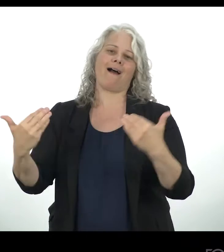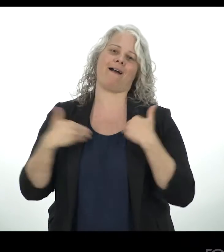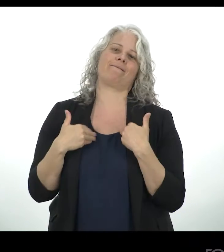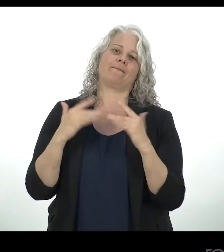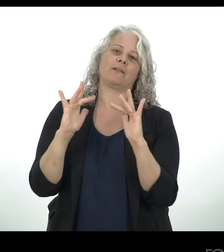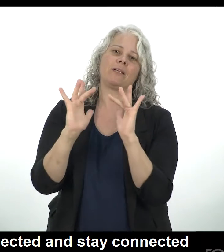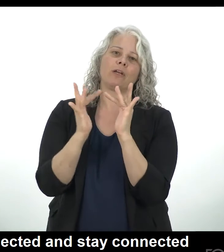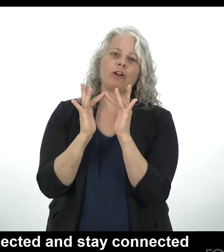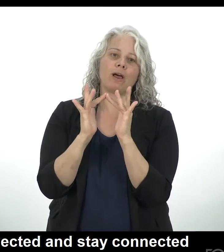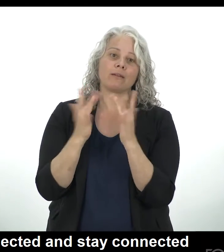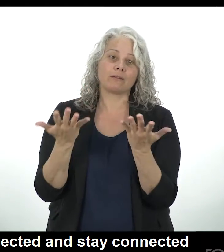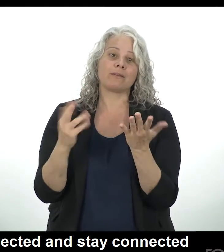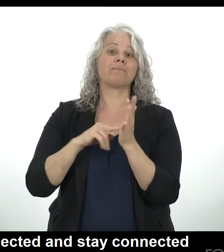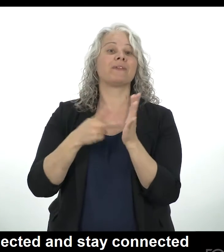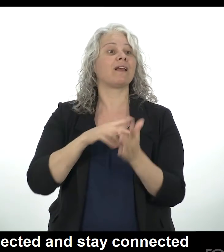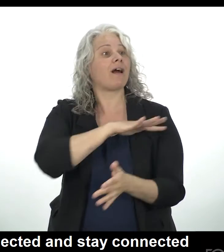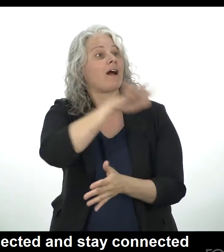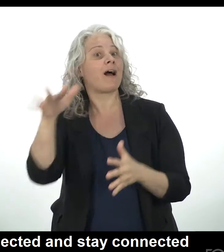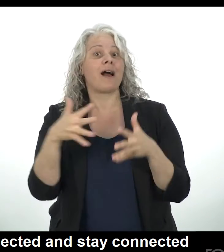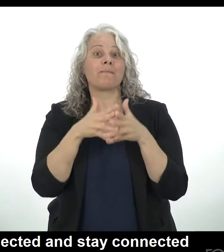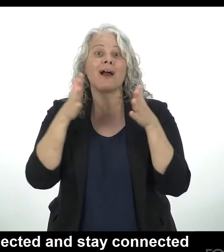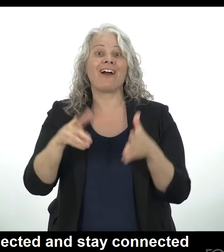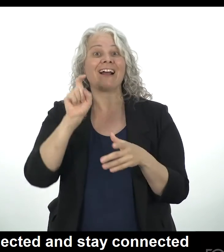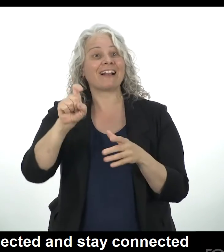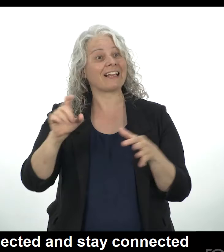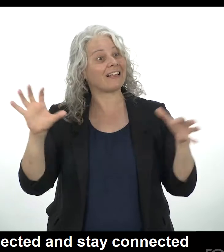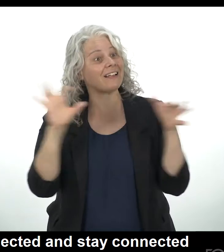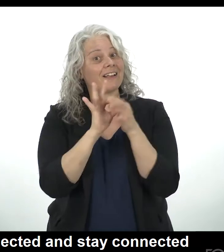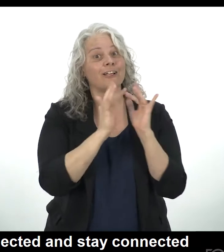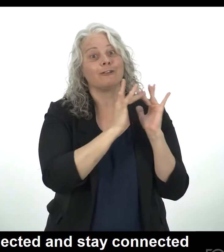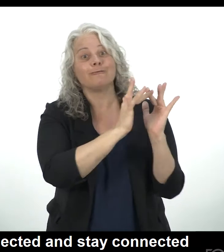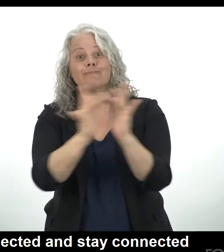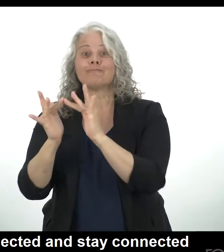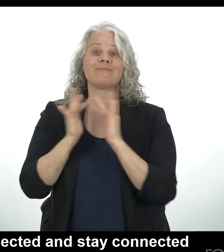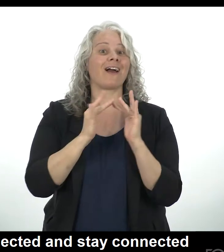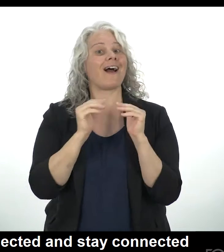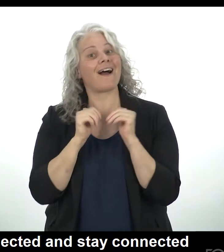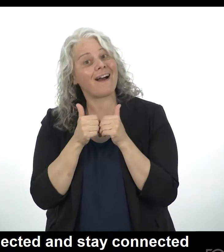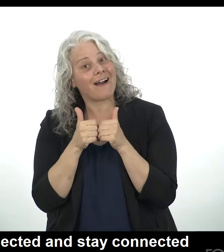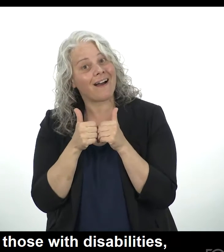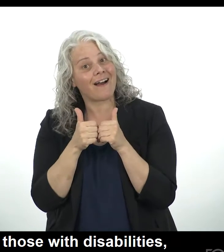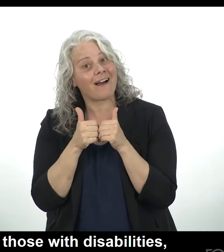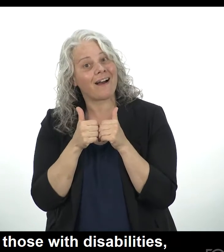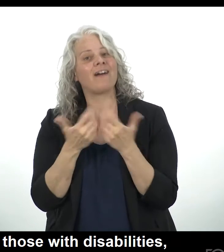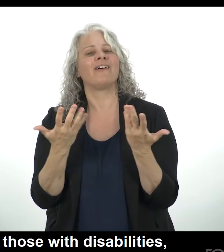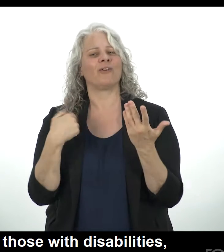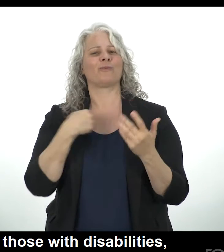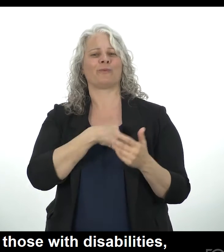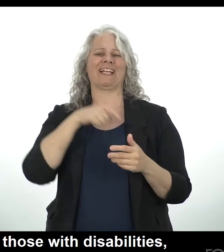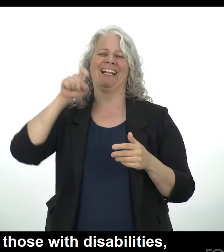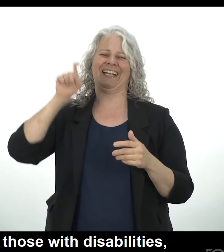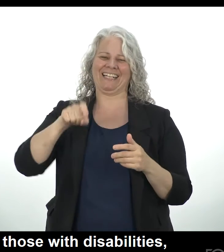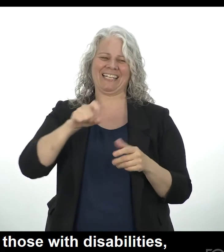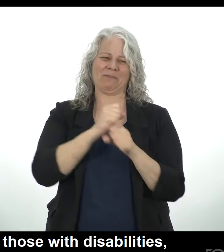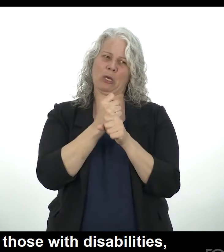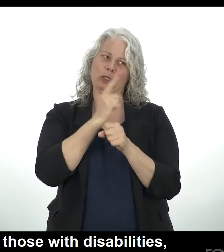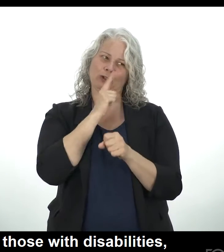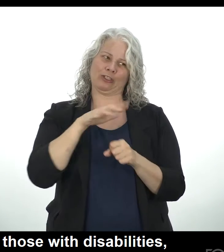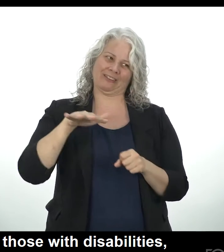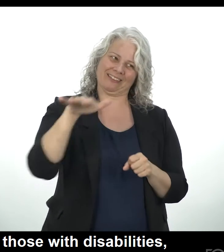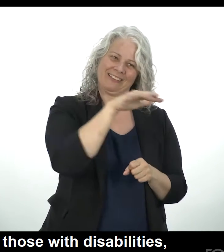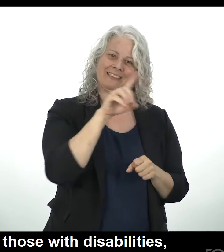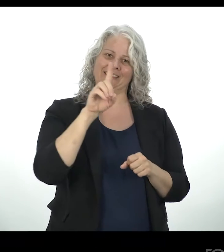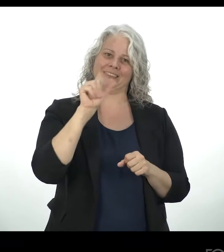everywhere. And to help get all Americans connected and stay connected during the pandemic, including those